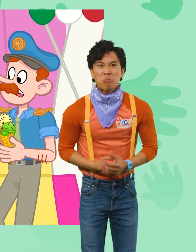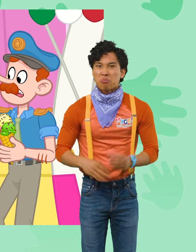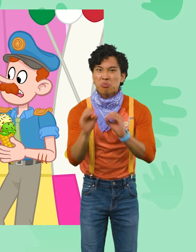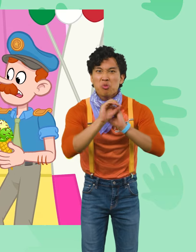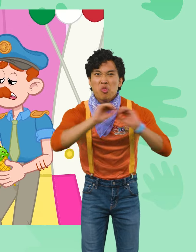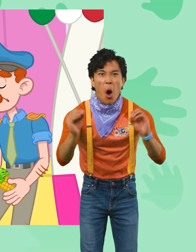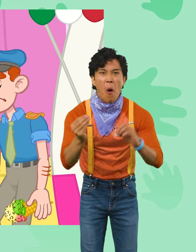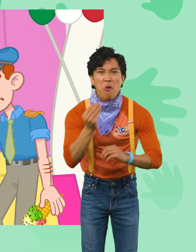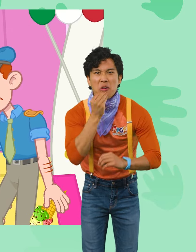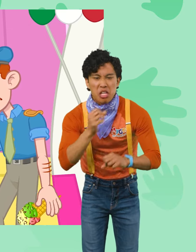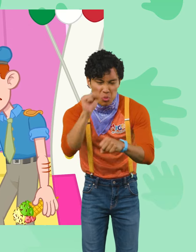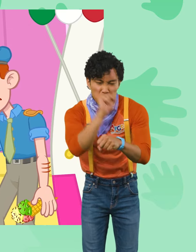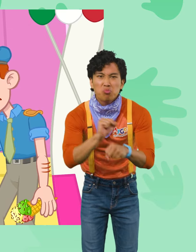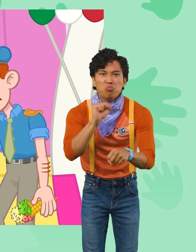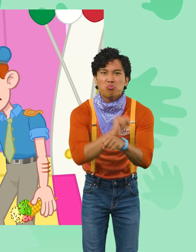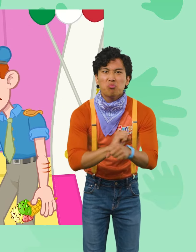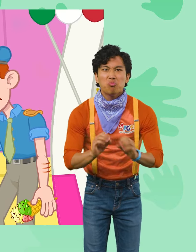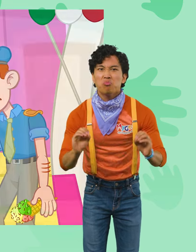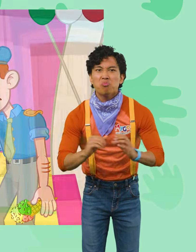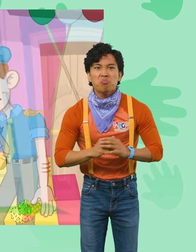No eating while on duty.